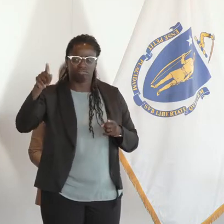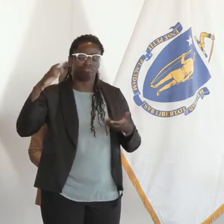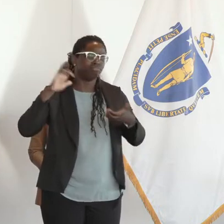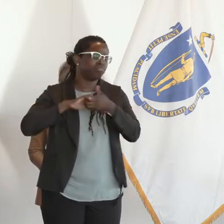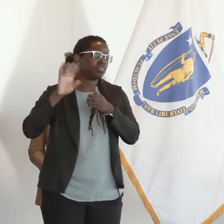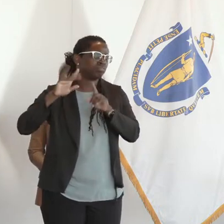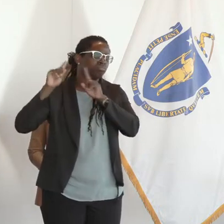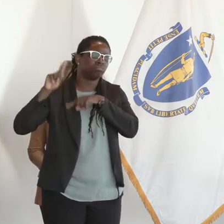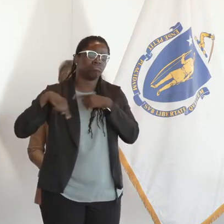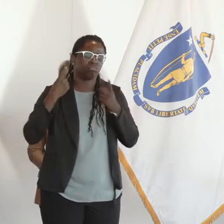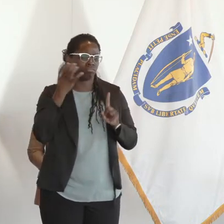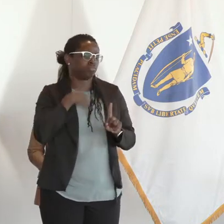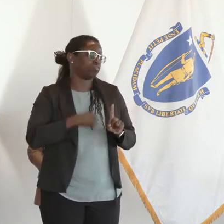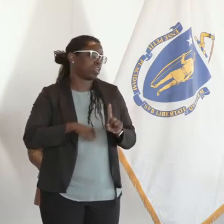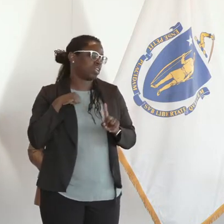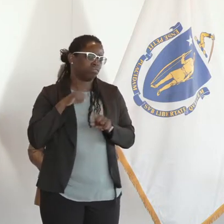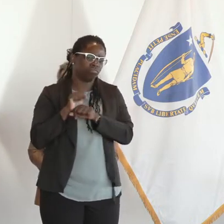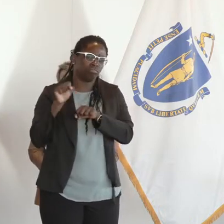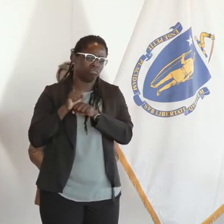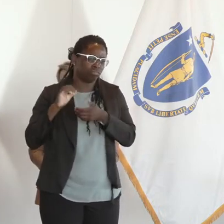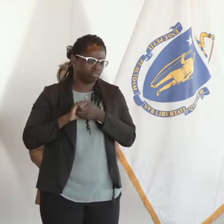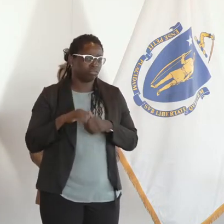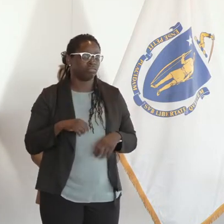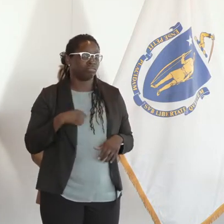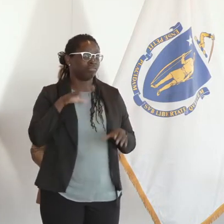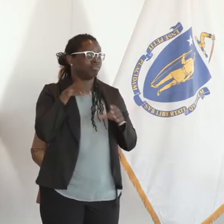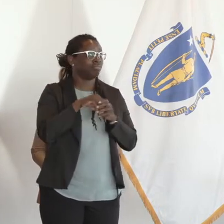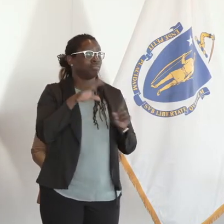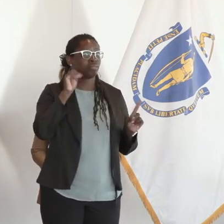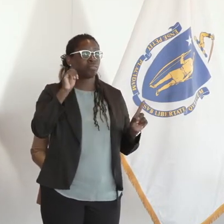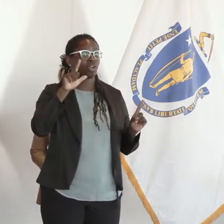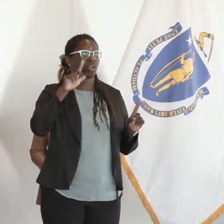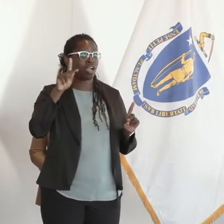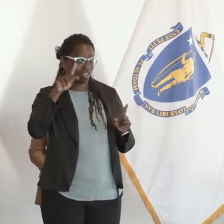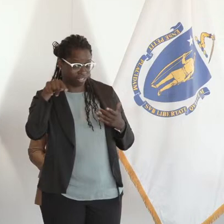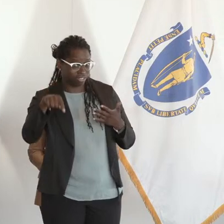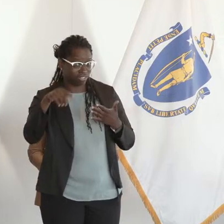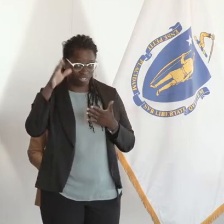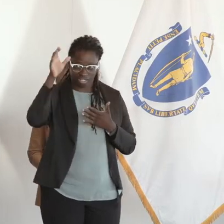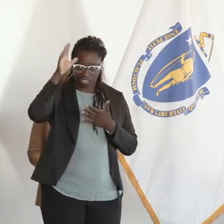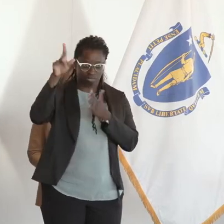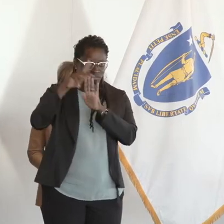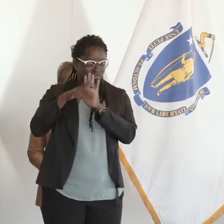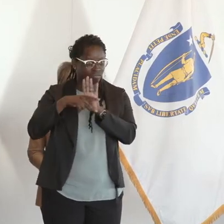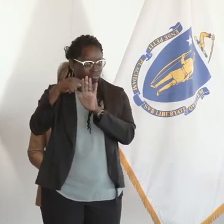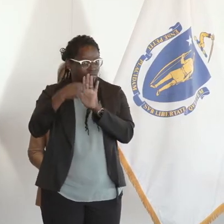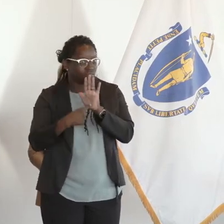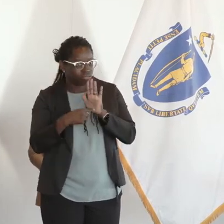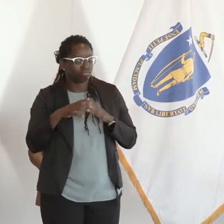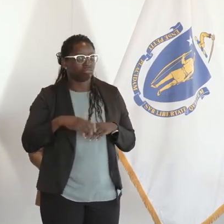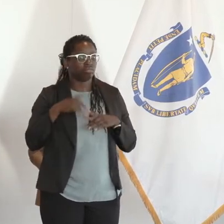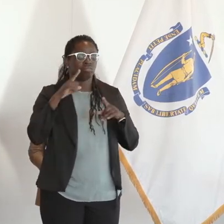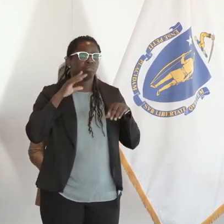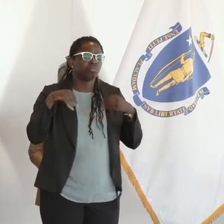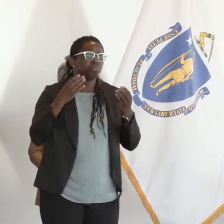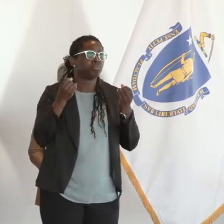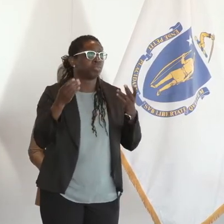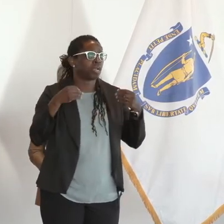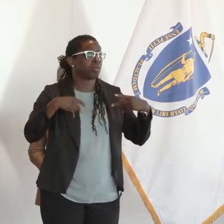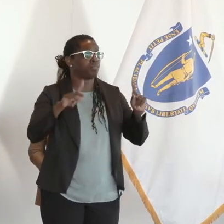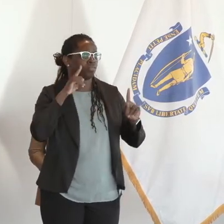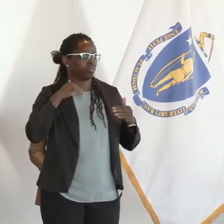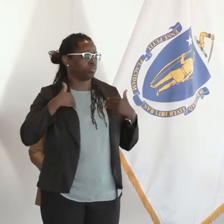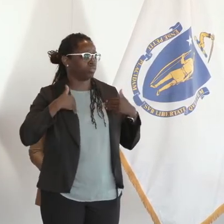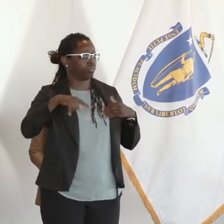including our MLK Scholars Program, which has provided thousands of young people throughout Boston